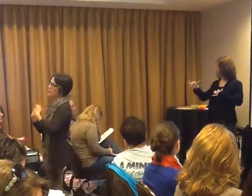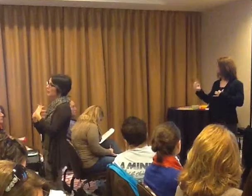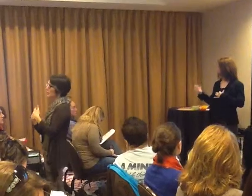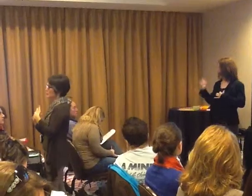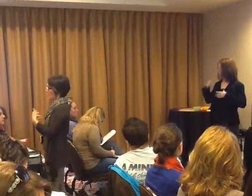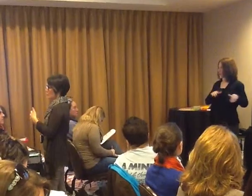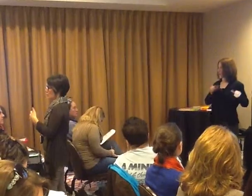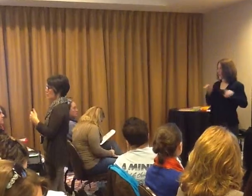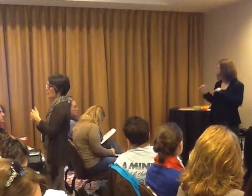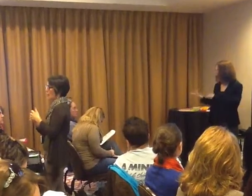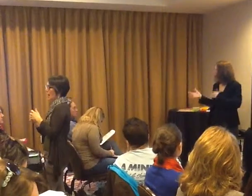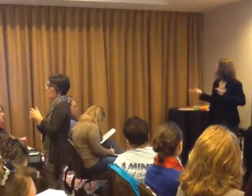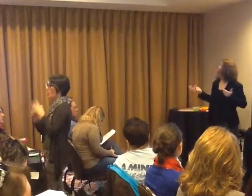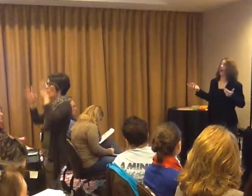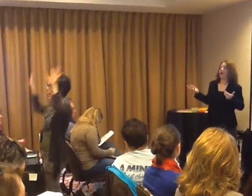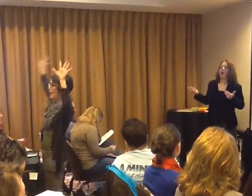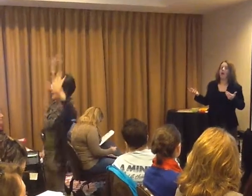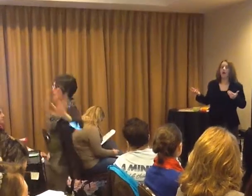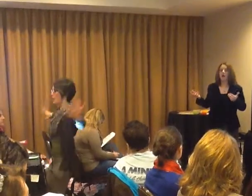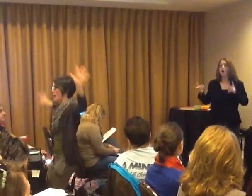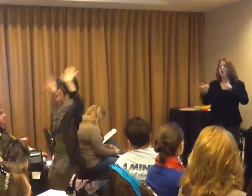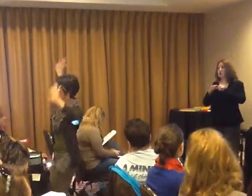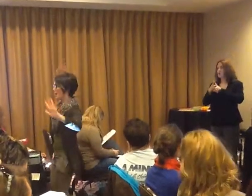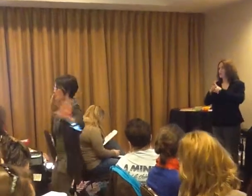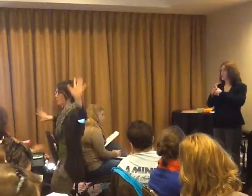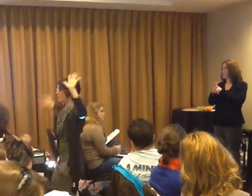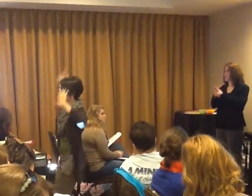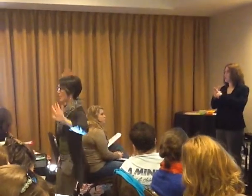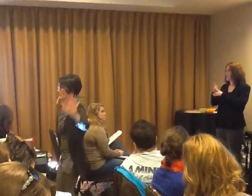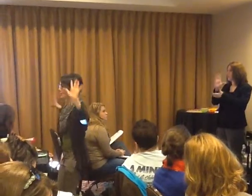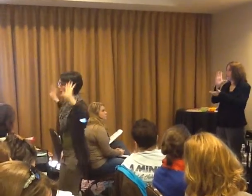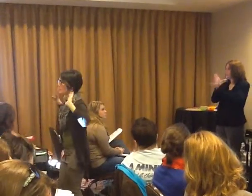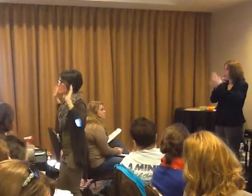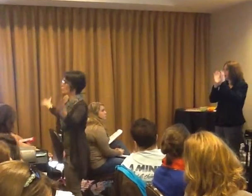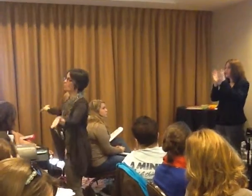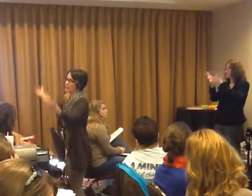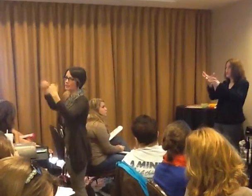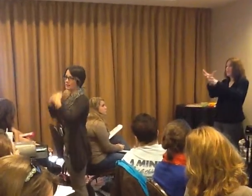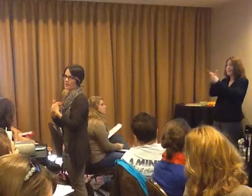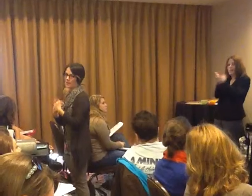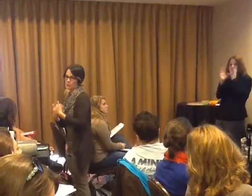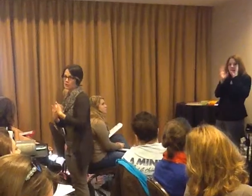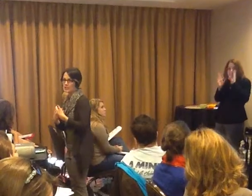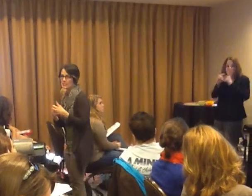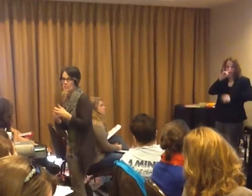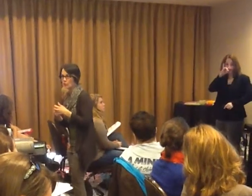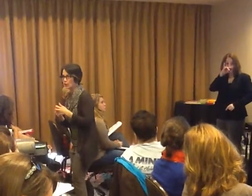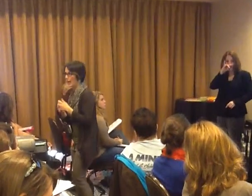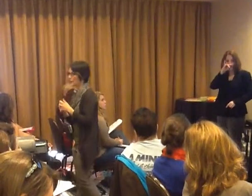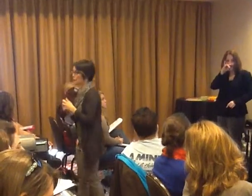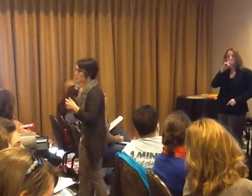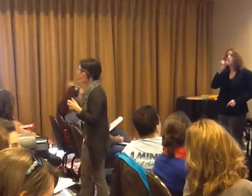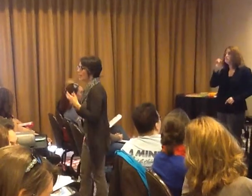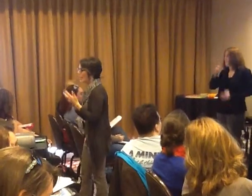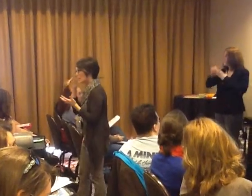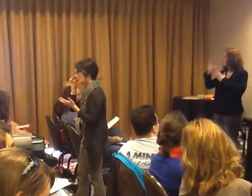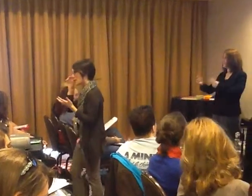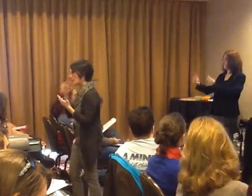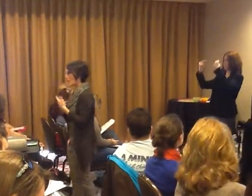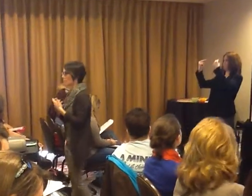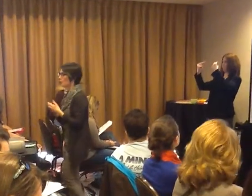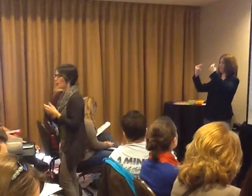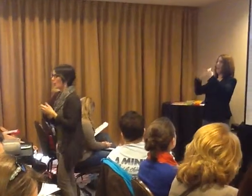draw your attention away from whatever else is happening next to you, but that students need to look at you. I